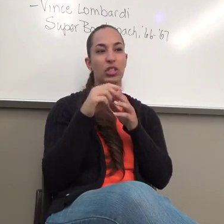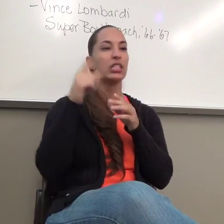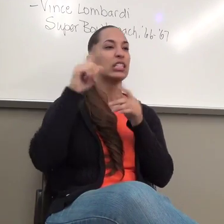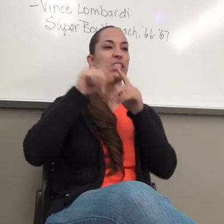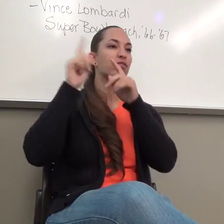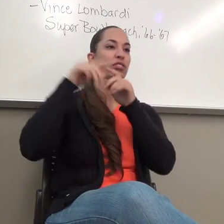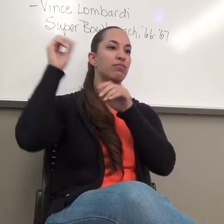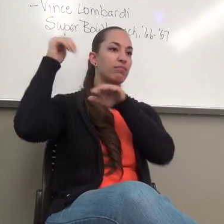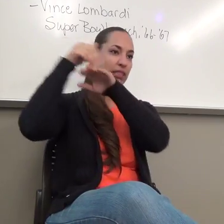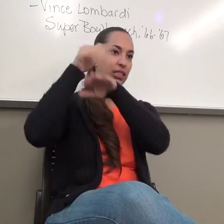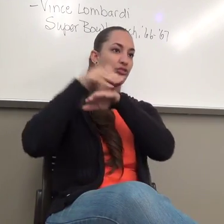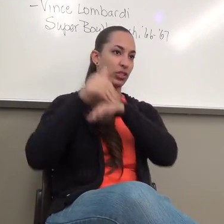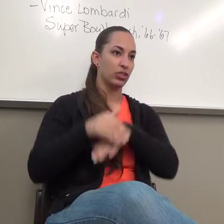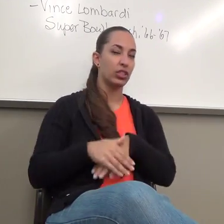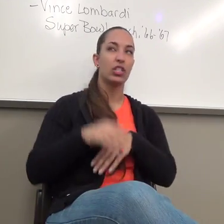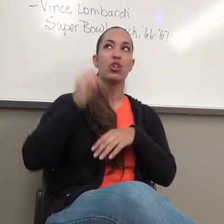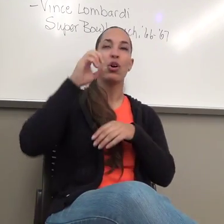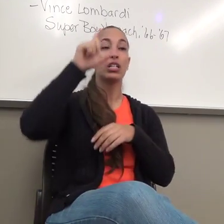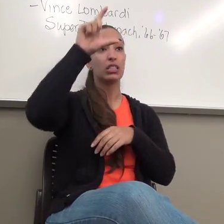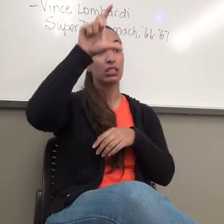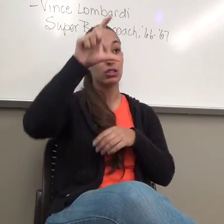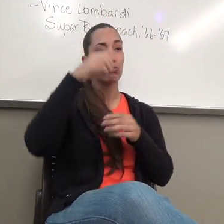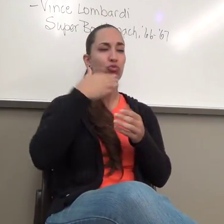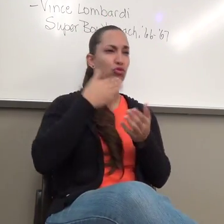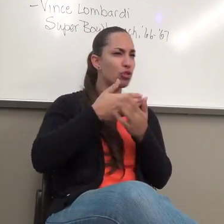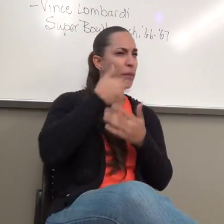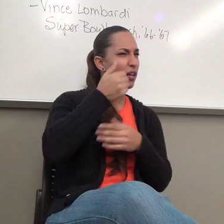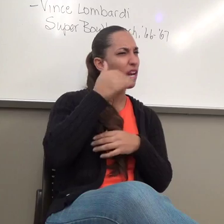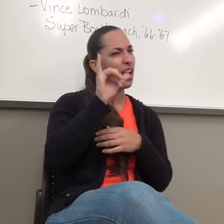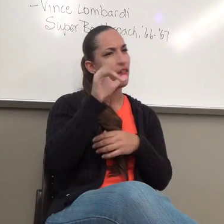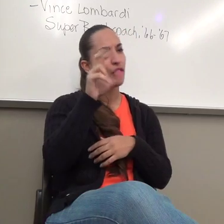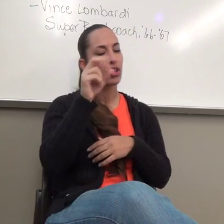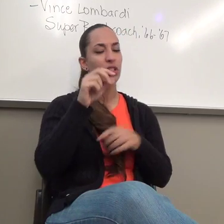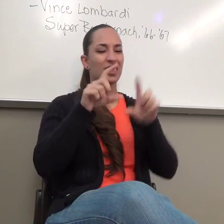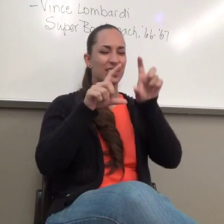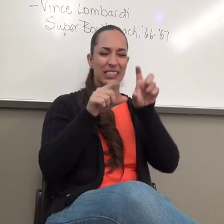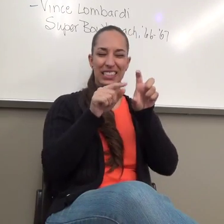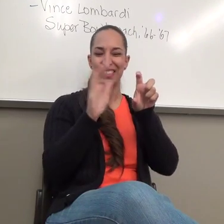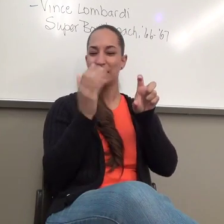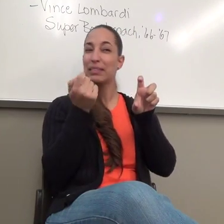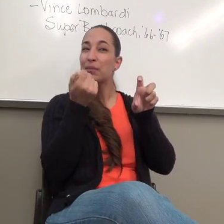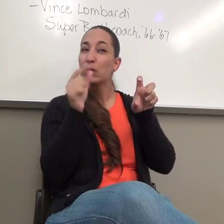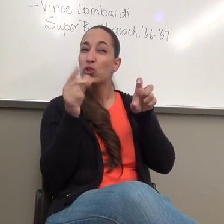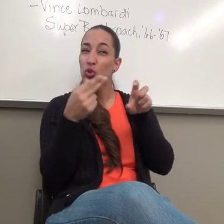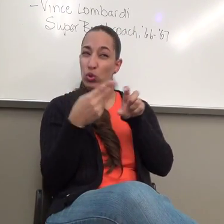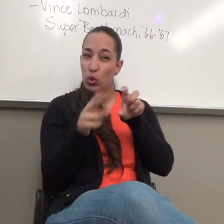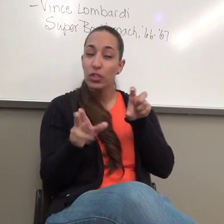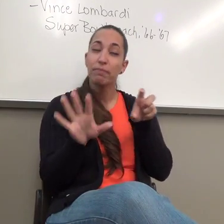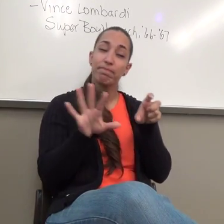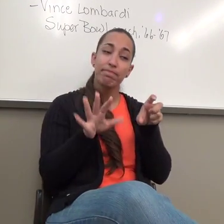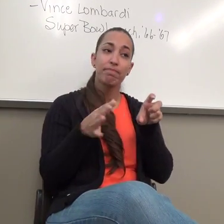say, so there's some that I haven't responded. I know I responded to those. I guess I didn't say that. Okay, this is pretty